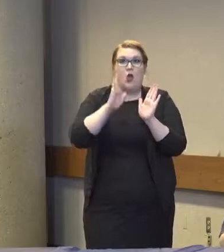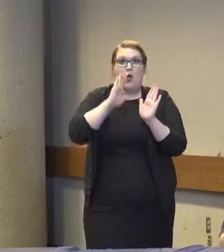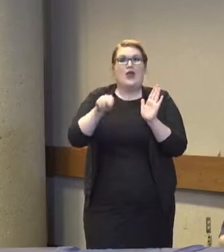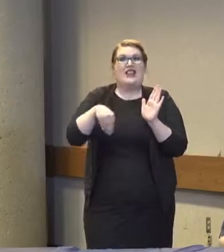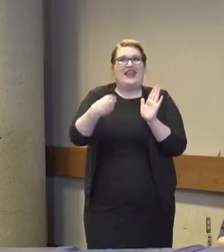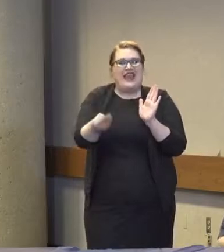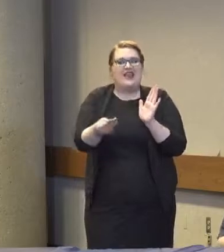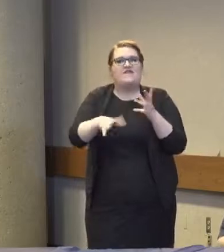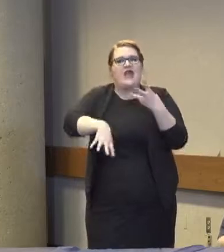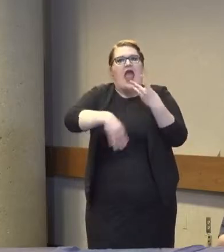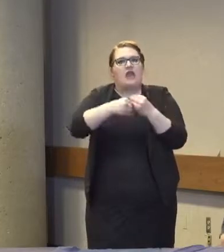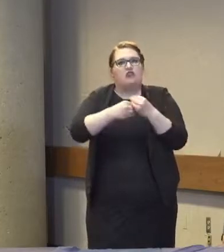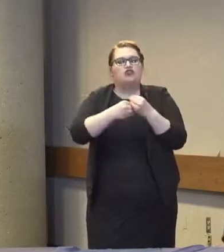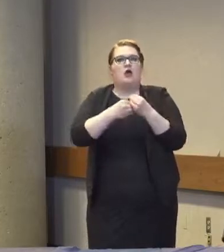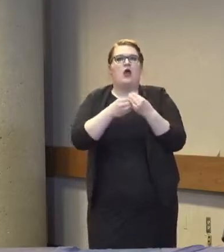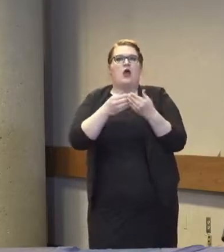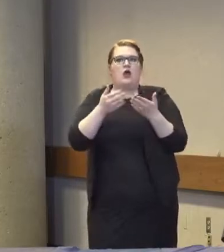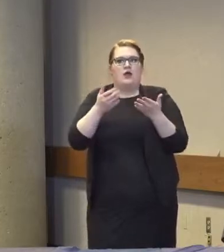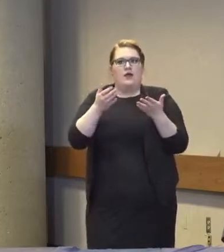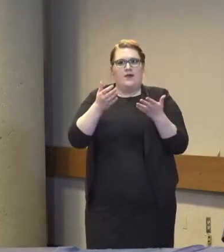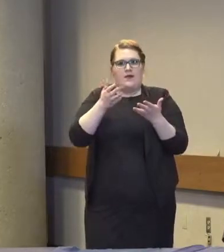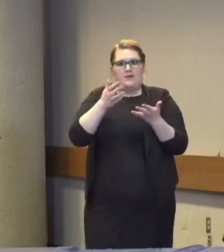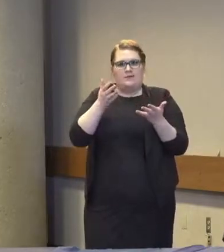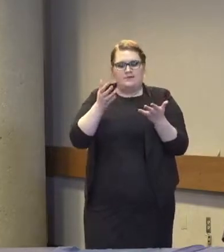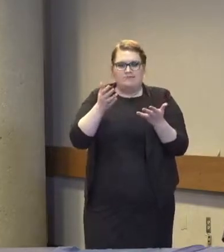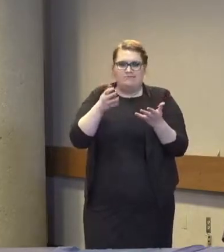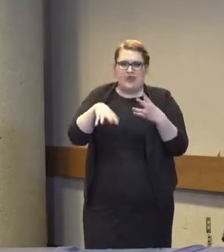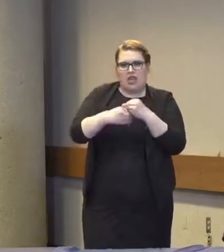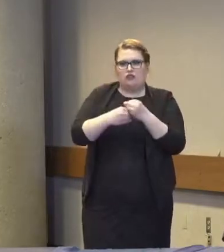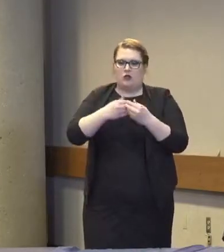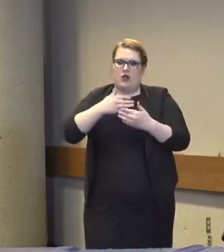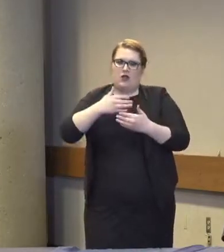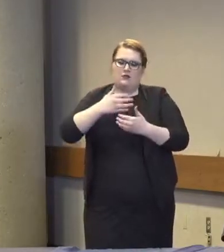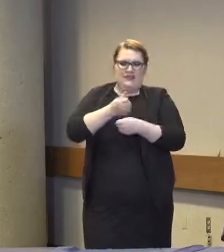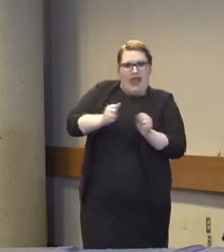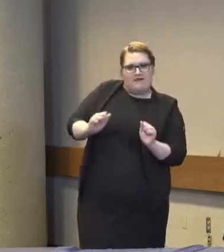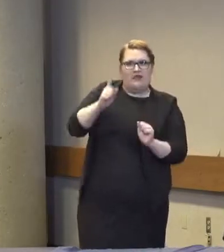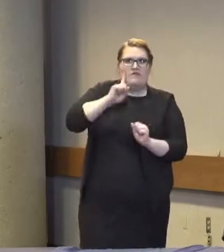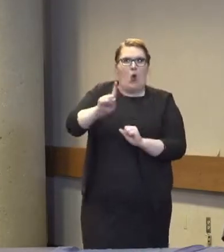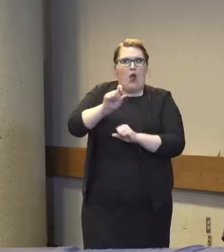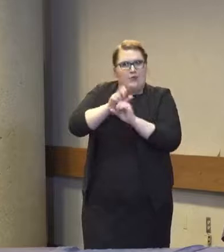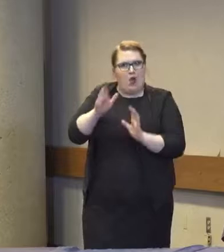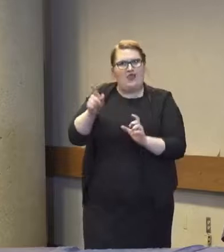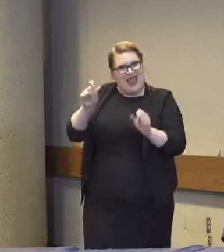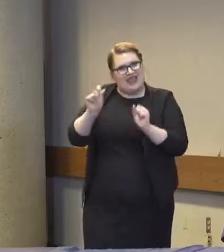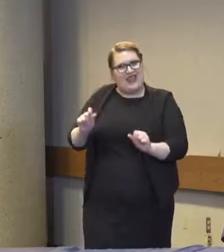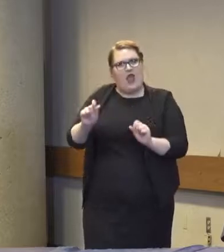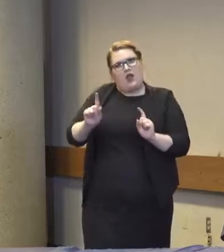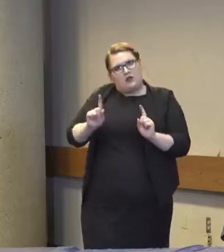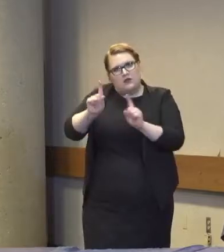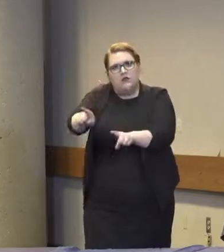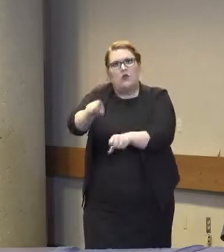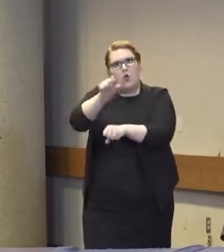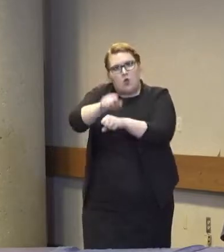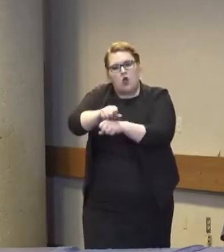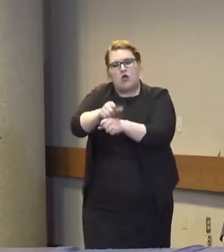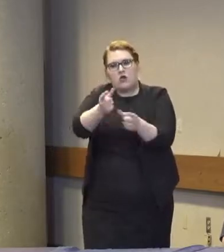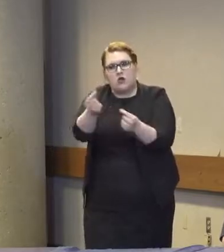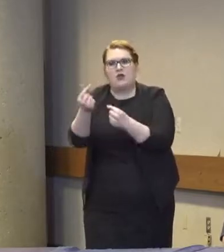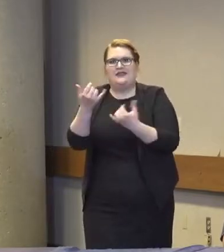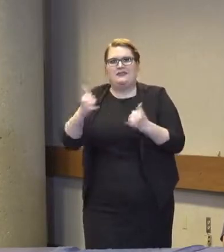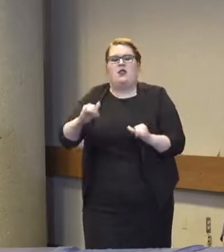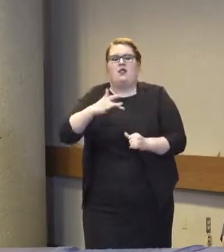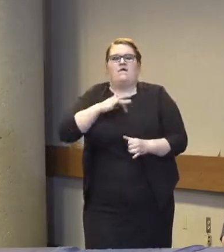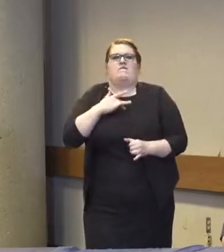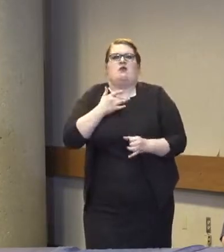the employee that they can go about their business, of the, you know, do the essential business's work while feeling the